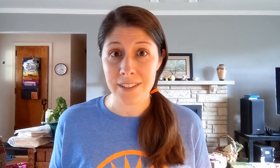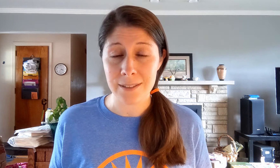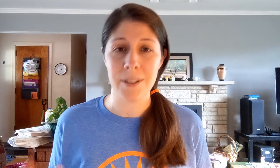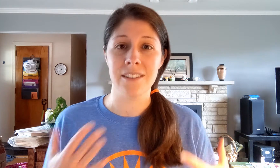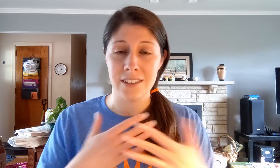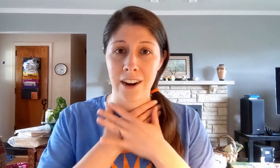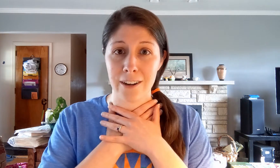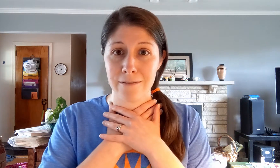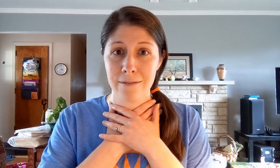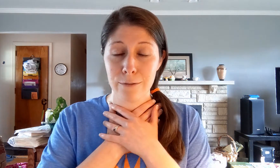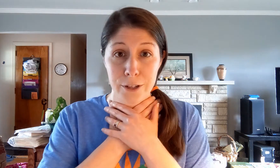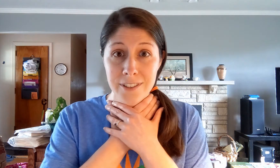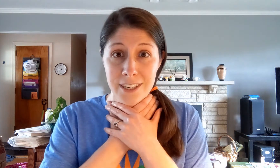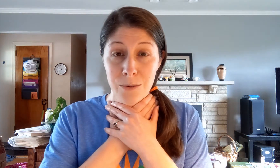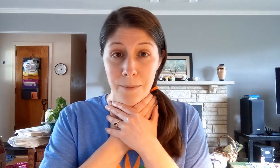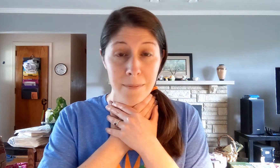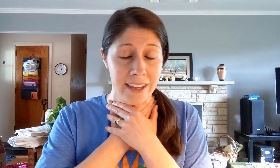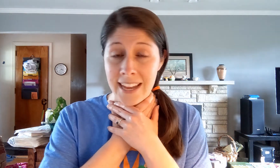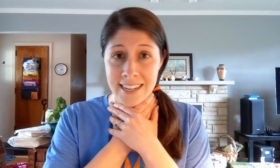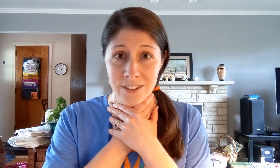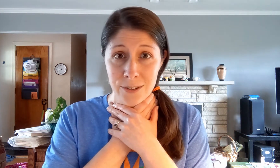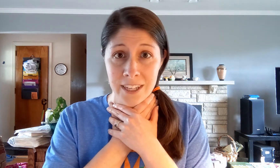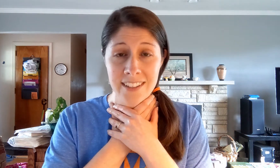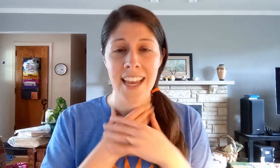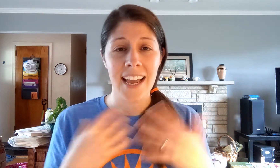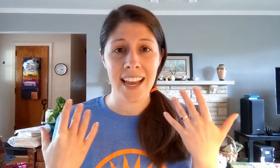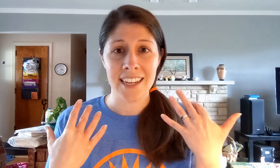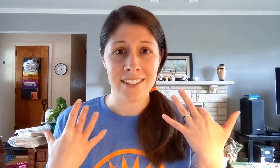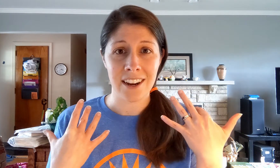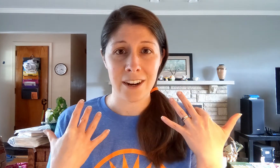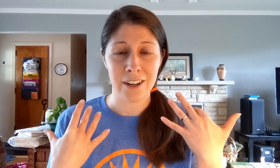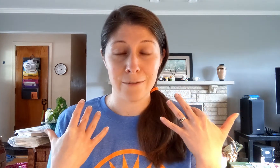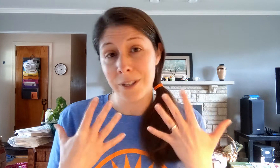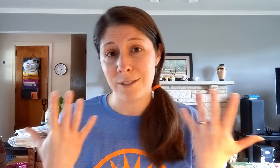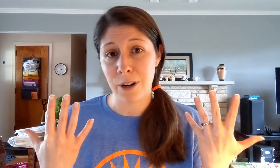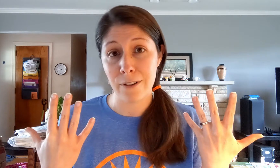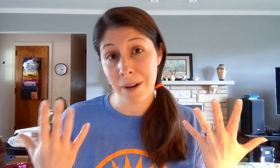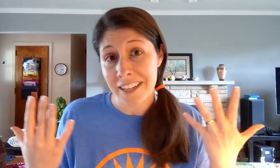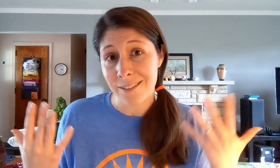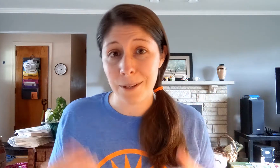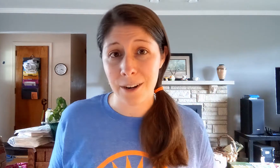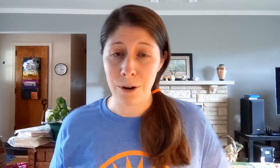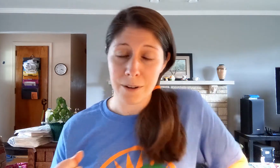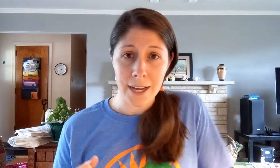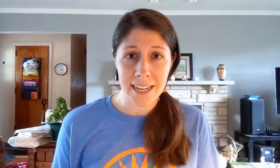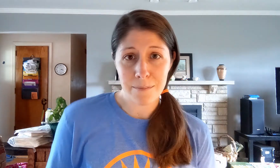voices, because our voices need to warm up like any instrument, and our voice is part of our body, so we got to warm our body up. So